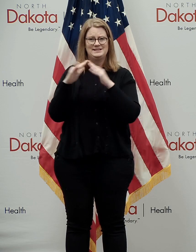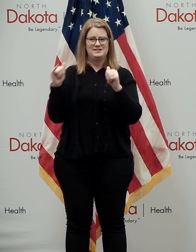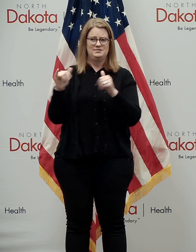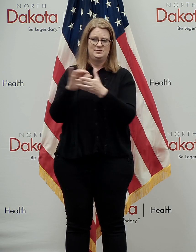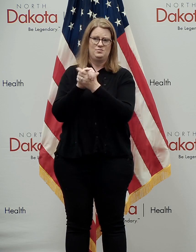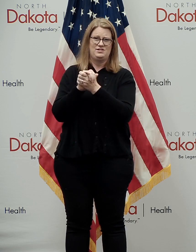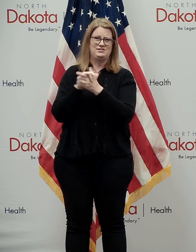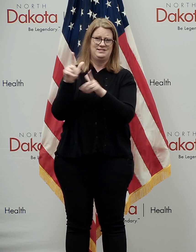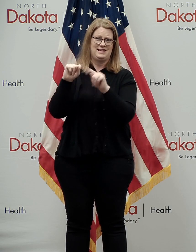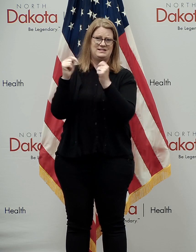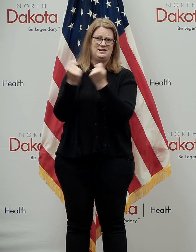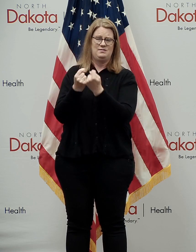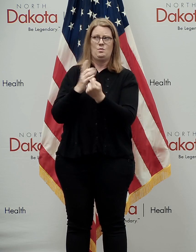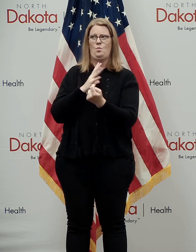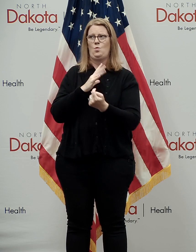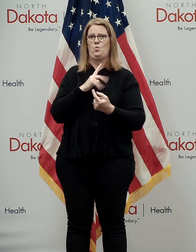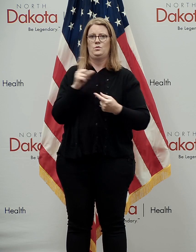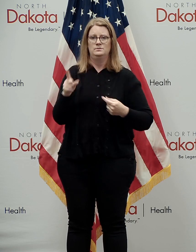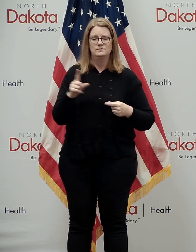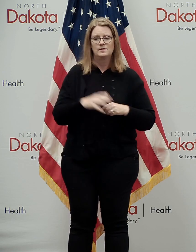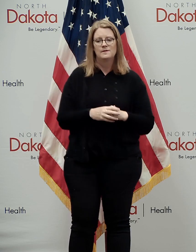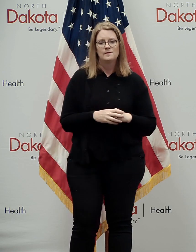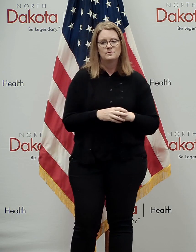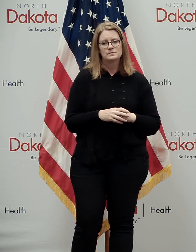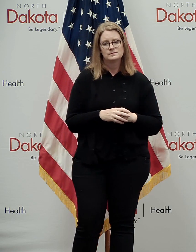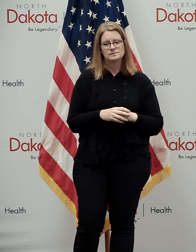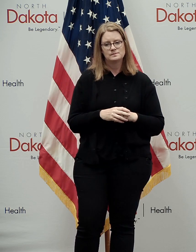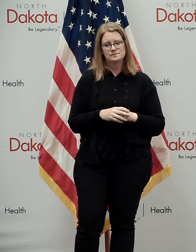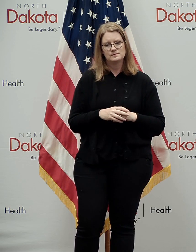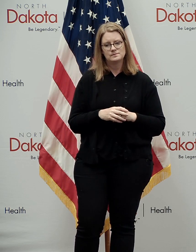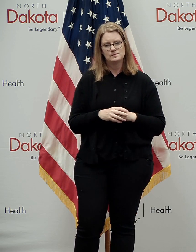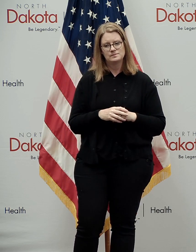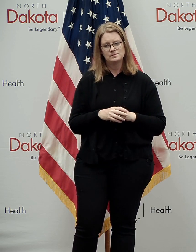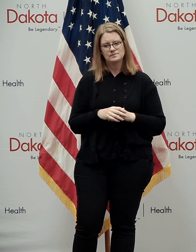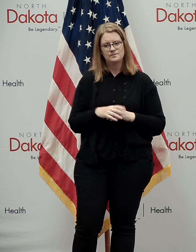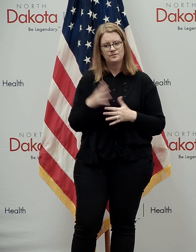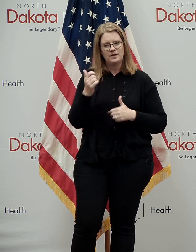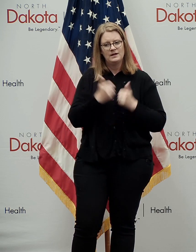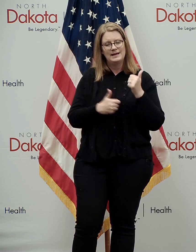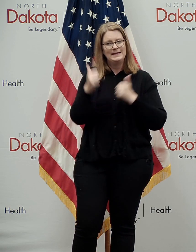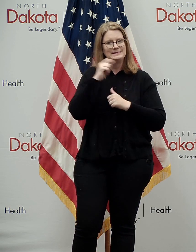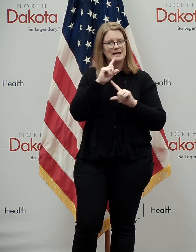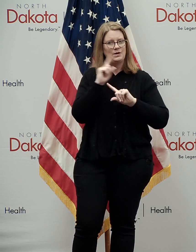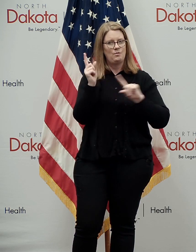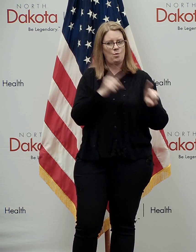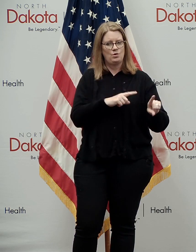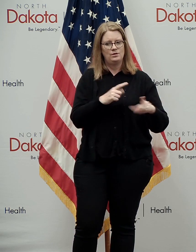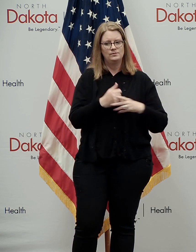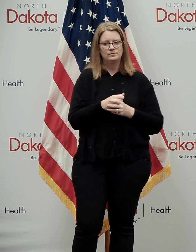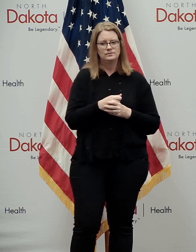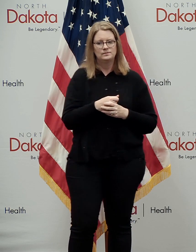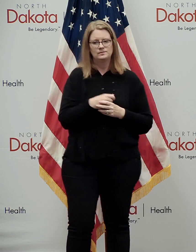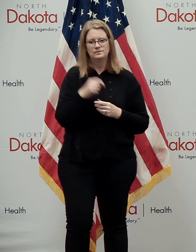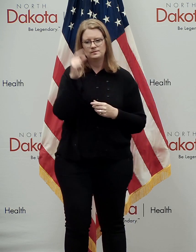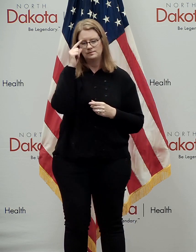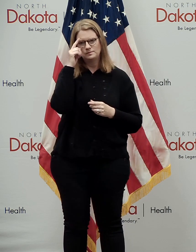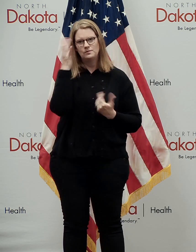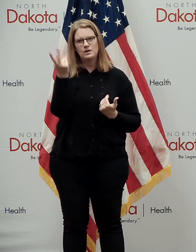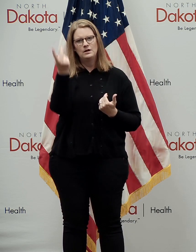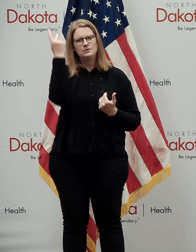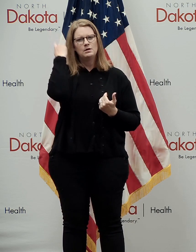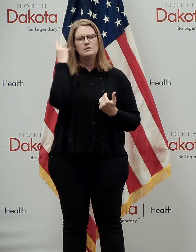that whole team as well. Next up, we do have a executive order today. As you recall, the